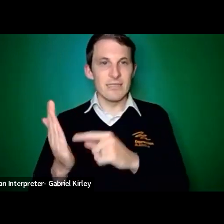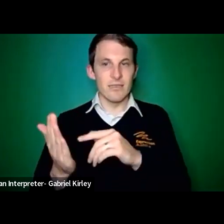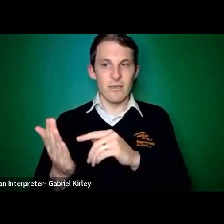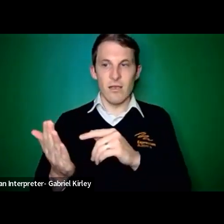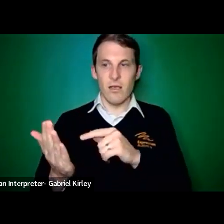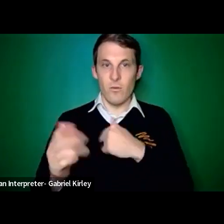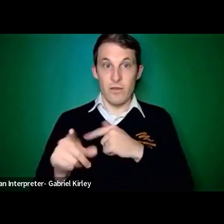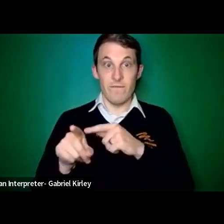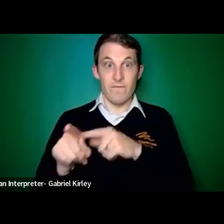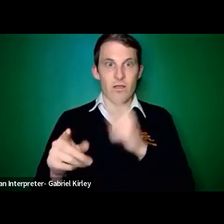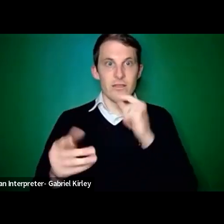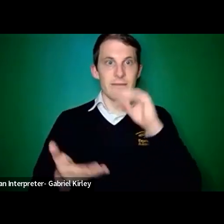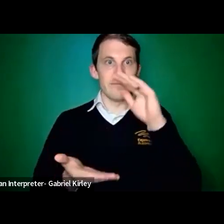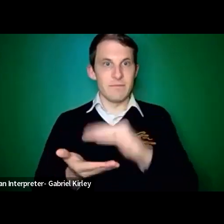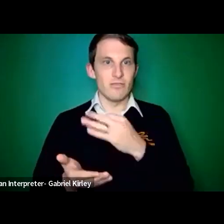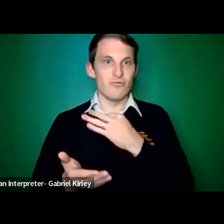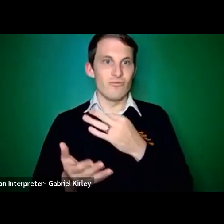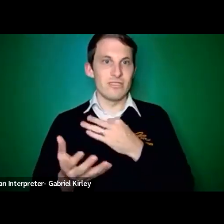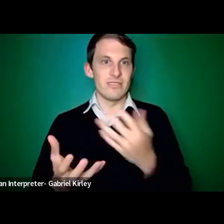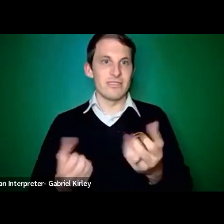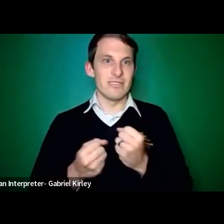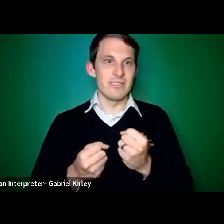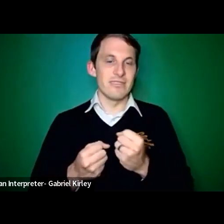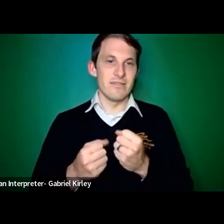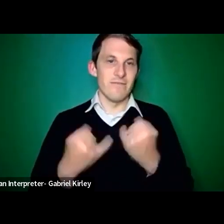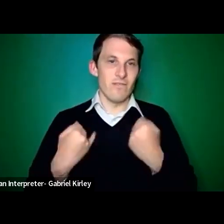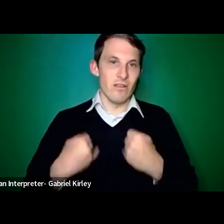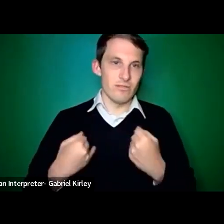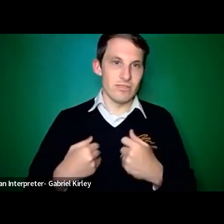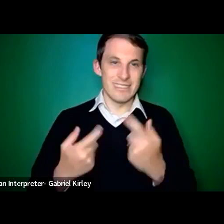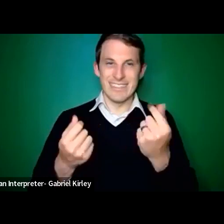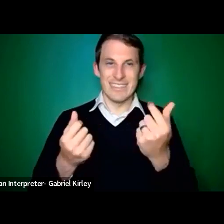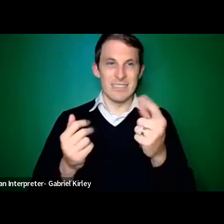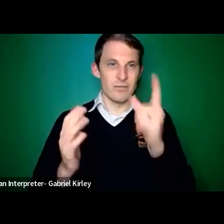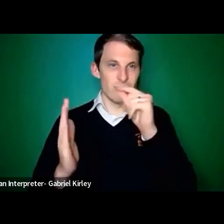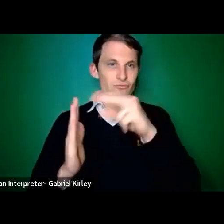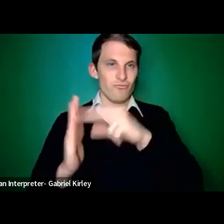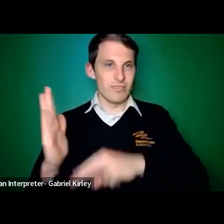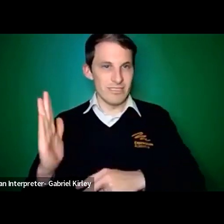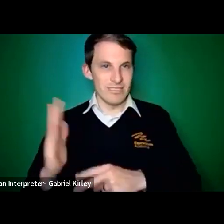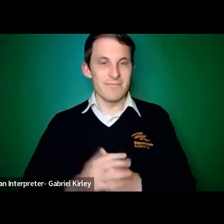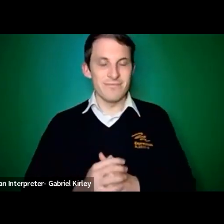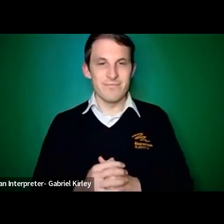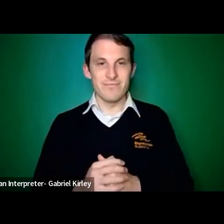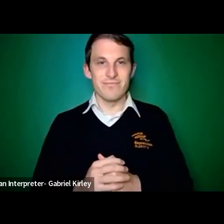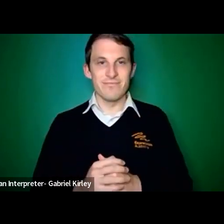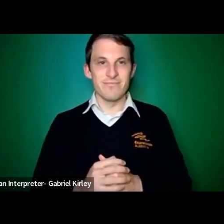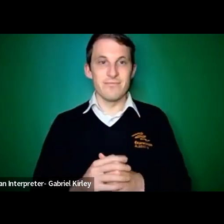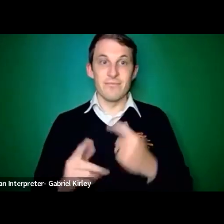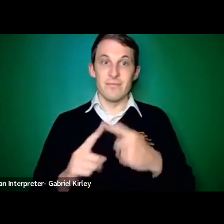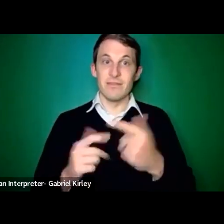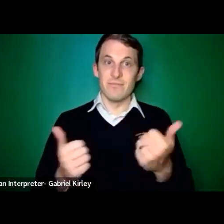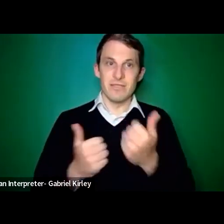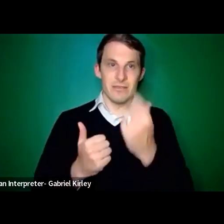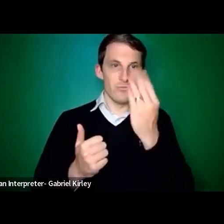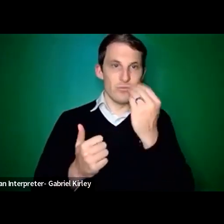this virus in your house. And I would urge you to look at that. Very easy to read, and also a lot of